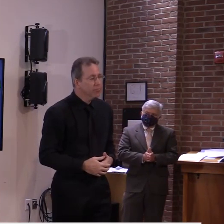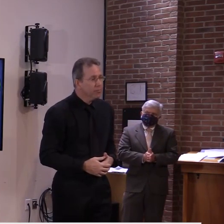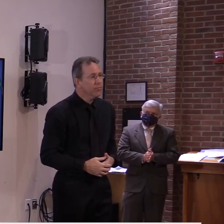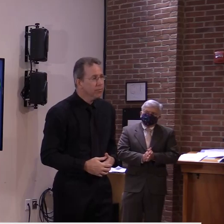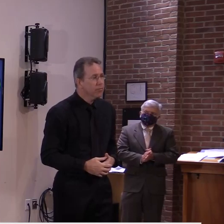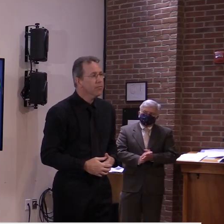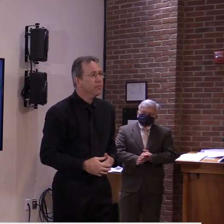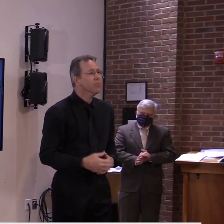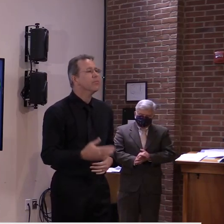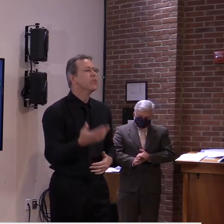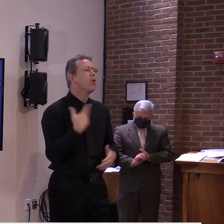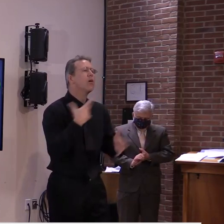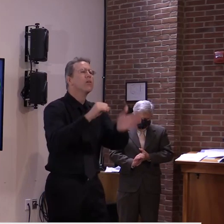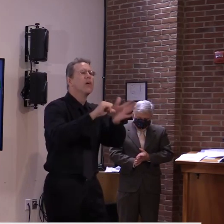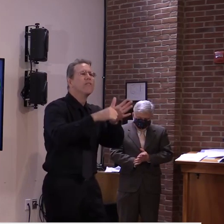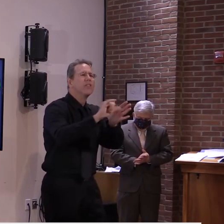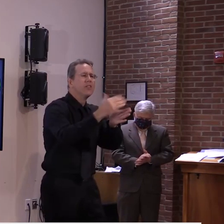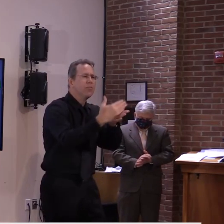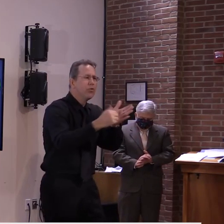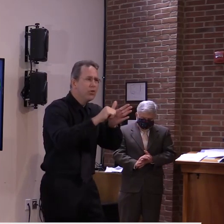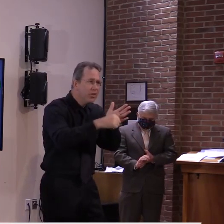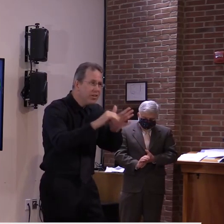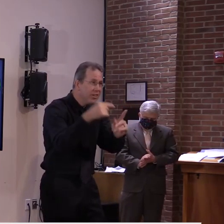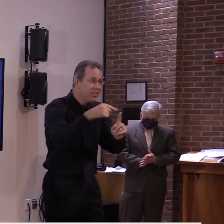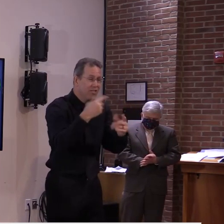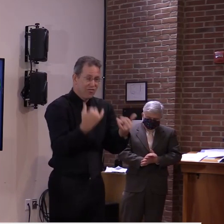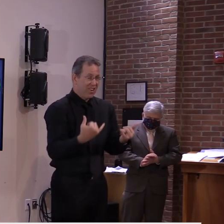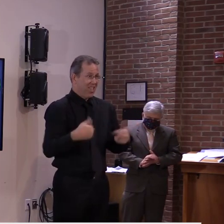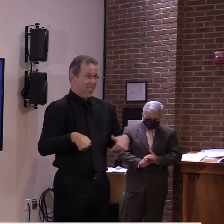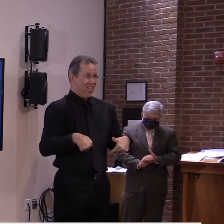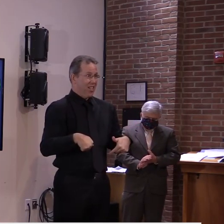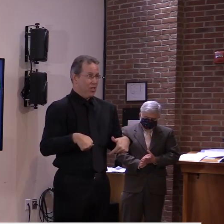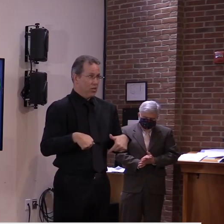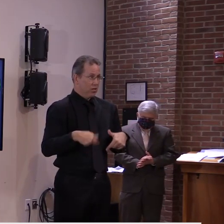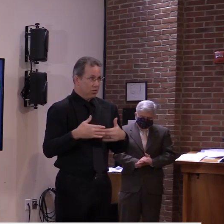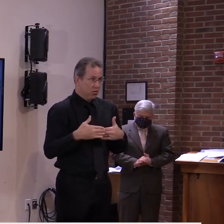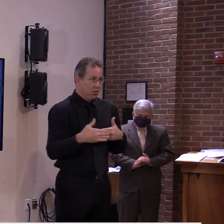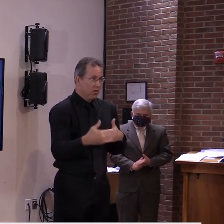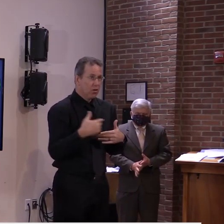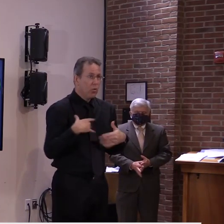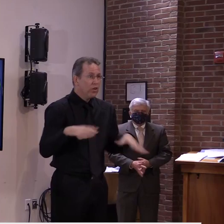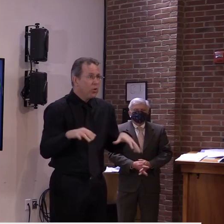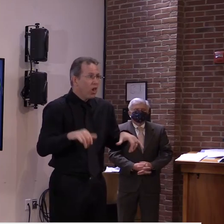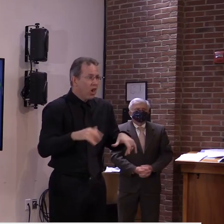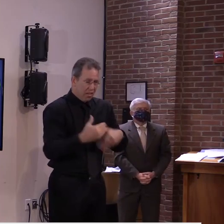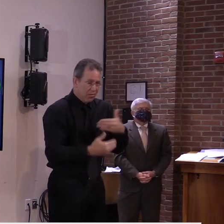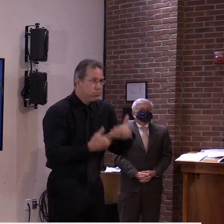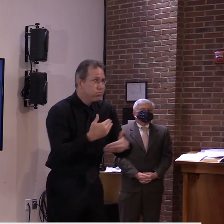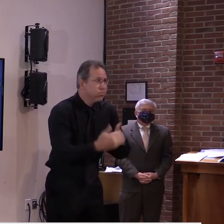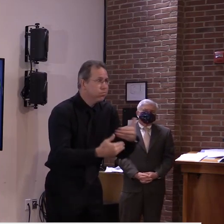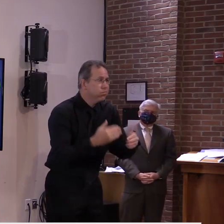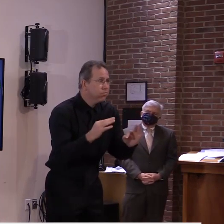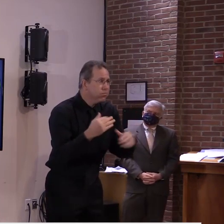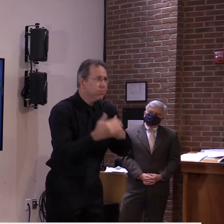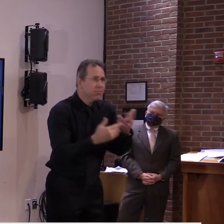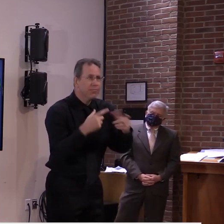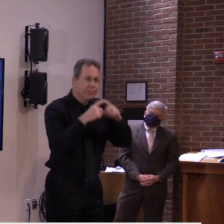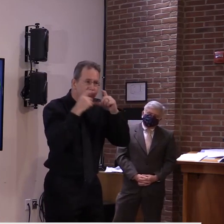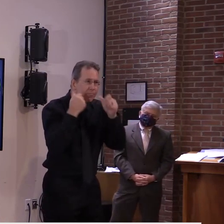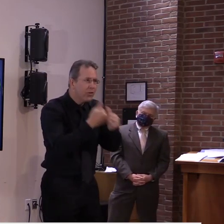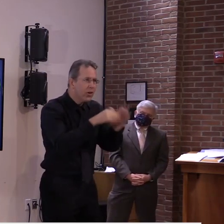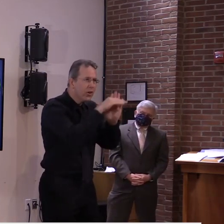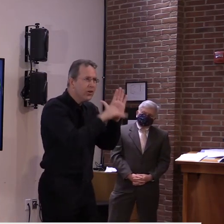emphasizing adhering to all of the things we do every day now is a must, even as people start to get vaccinated. Because